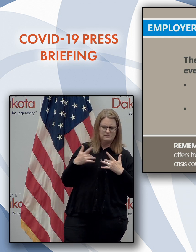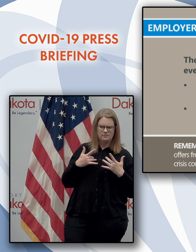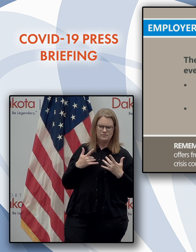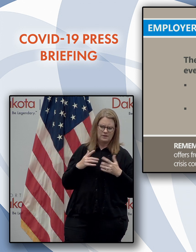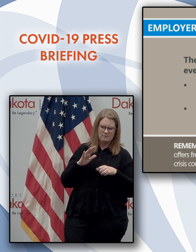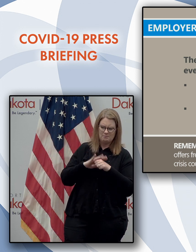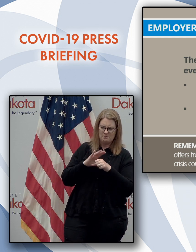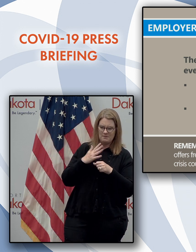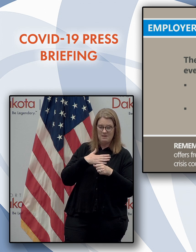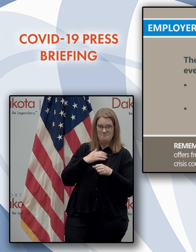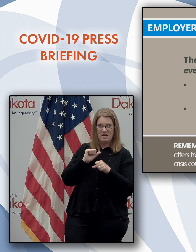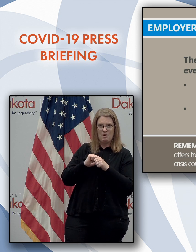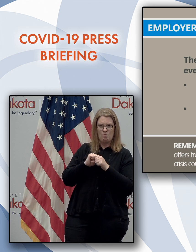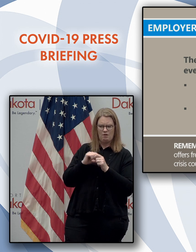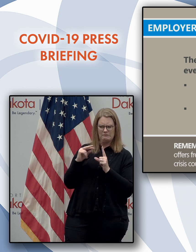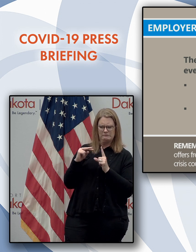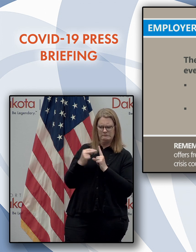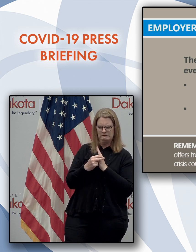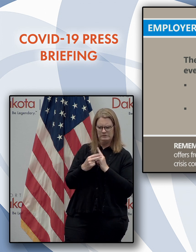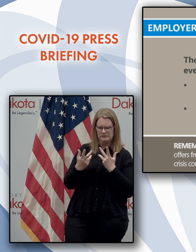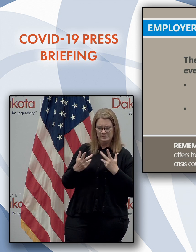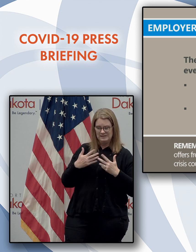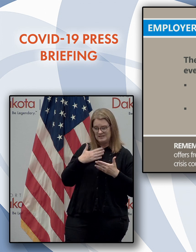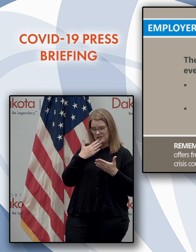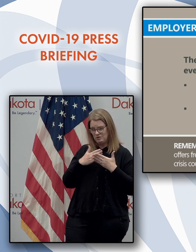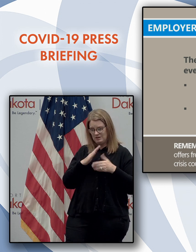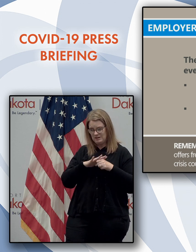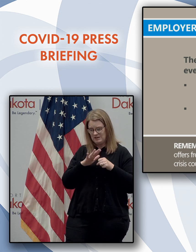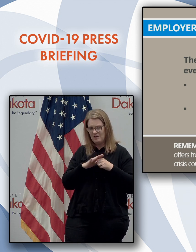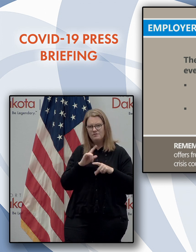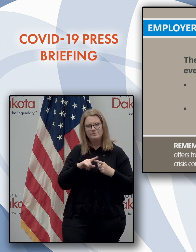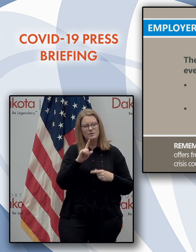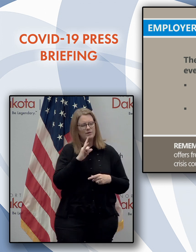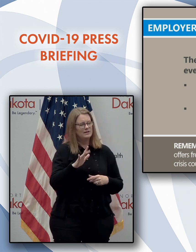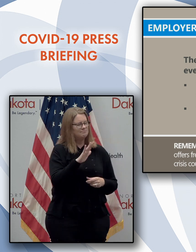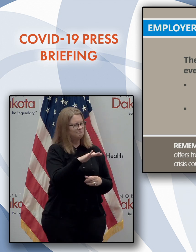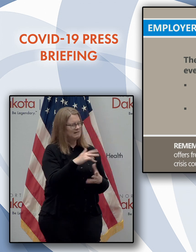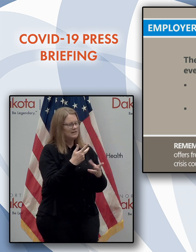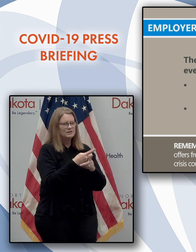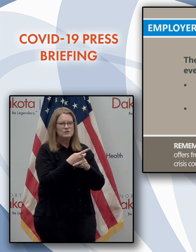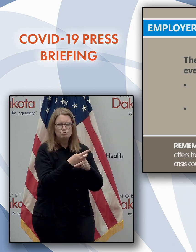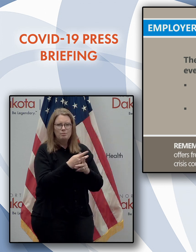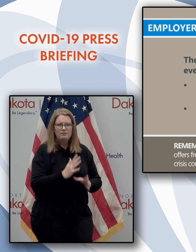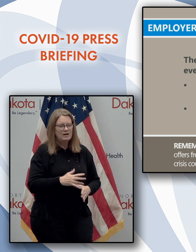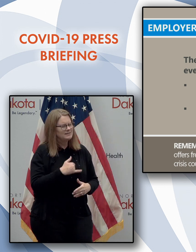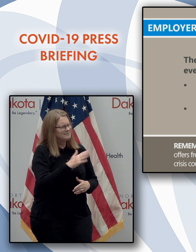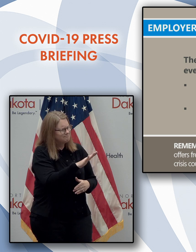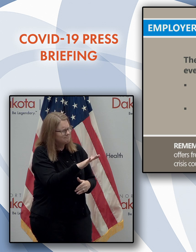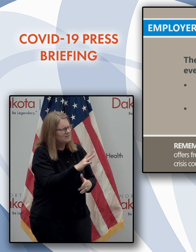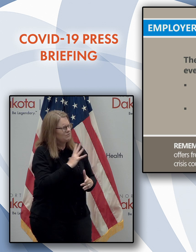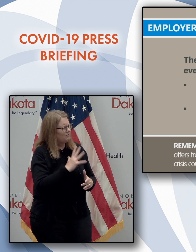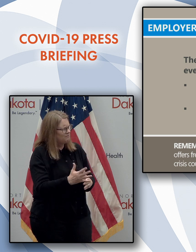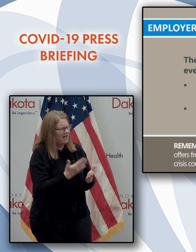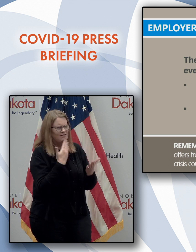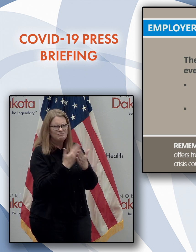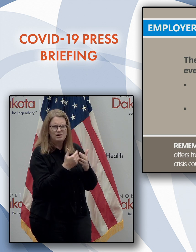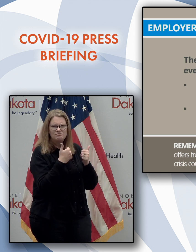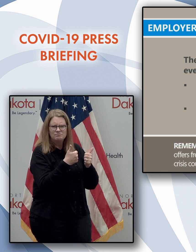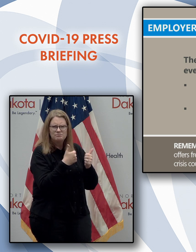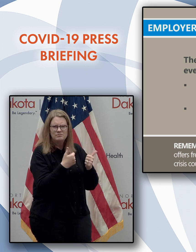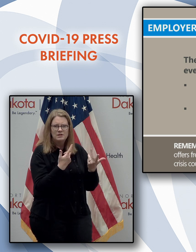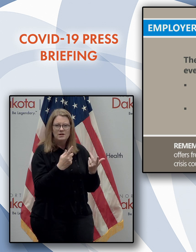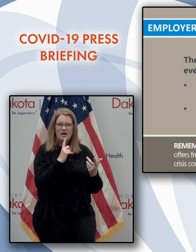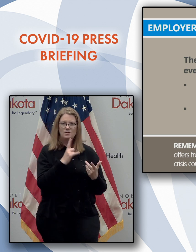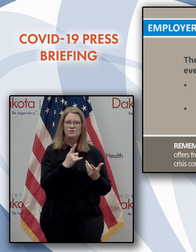perceived when they're not being seen. It's important for employees to know that they have their supervisor's trust, to understand what is expected in order to help